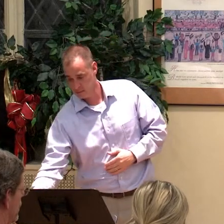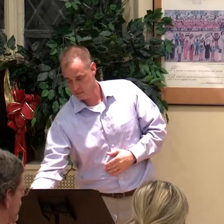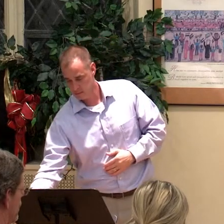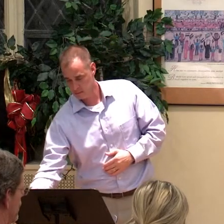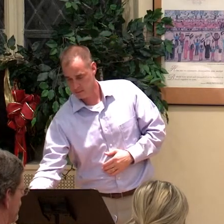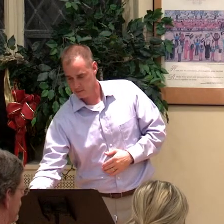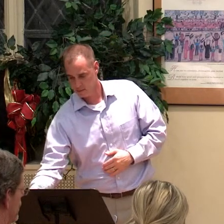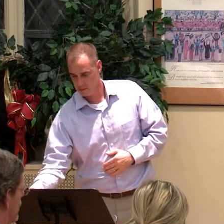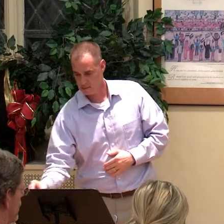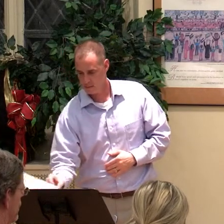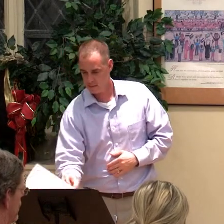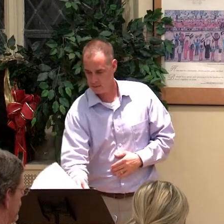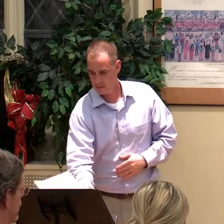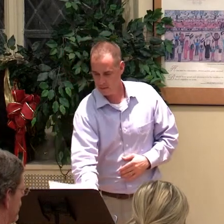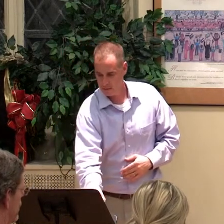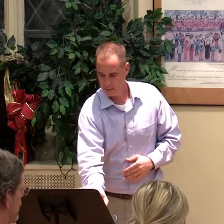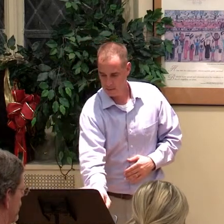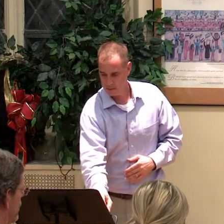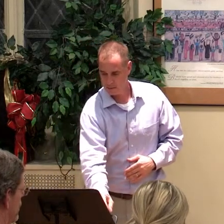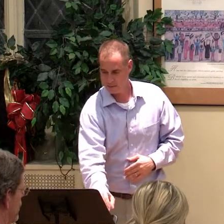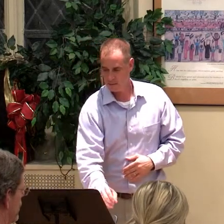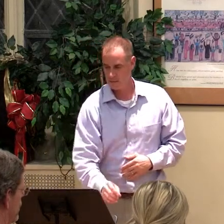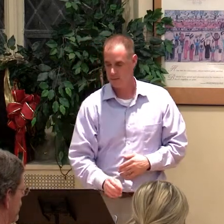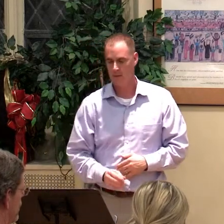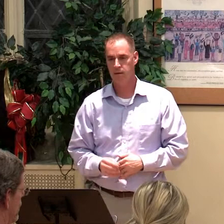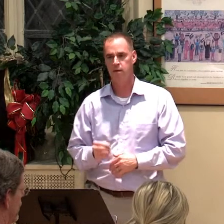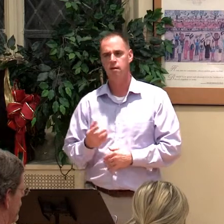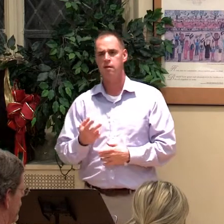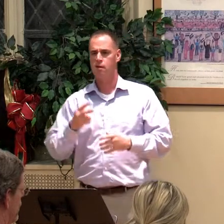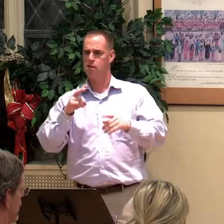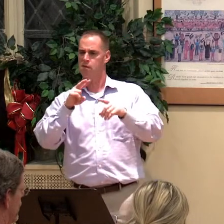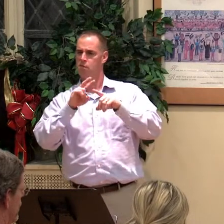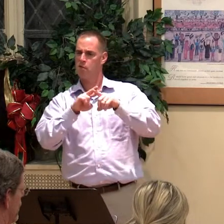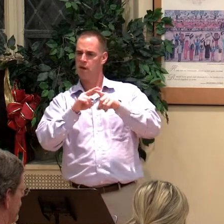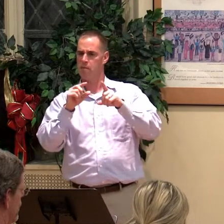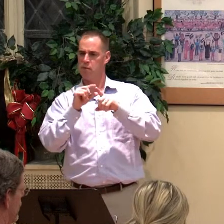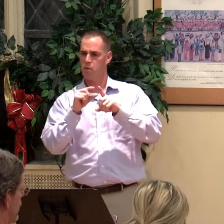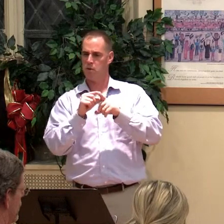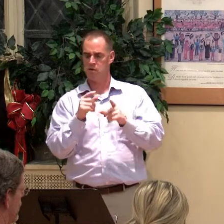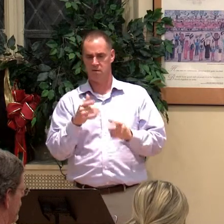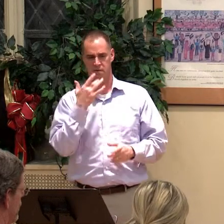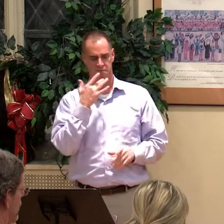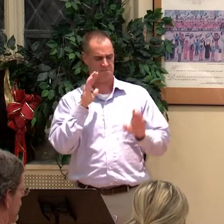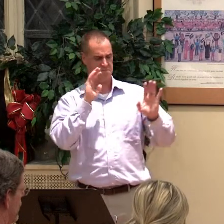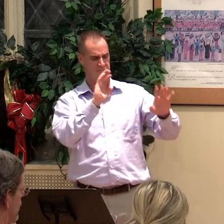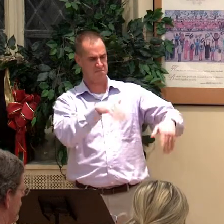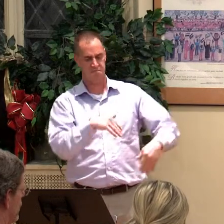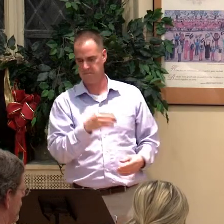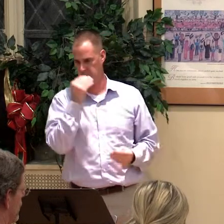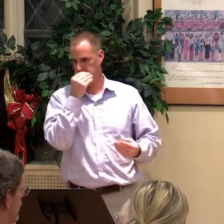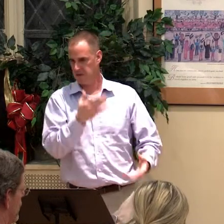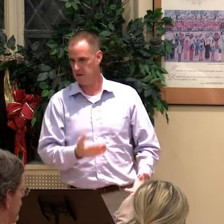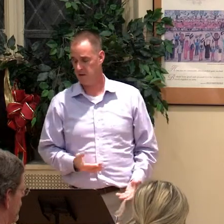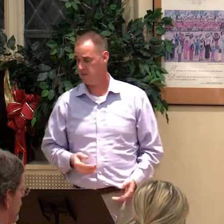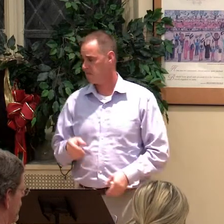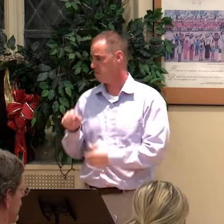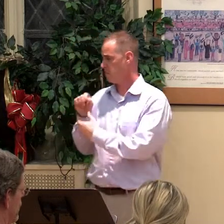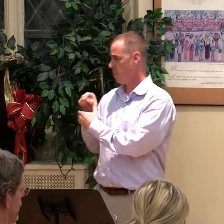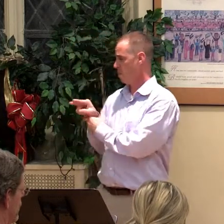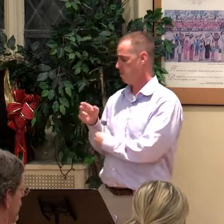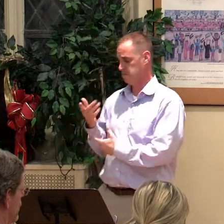Now I don't grin at new vocabulary words. I groan and say, "Eliactic," and you stick your tongue out and go a little bit